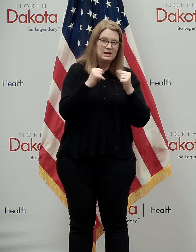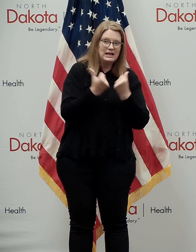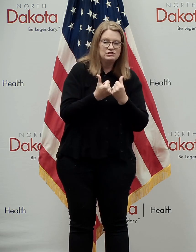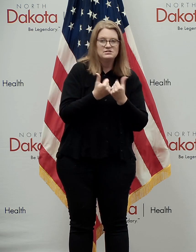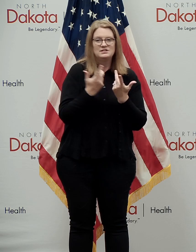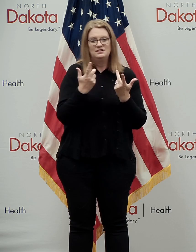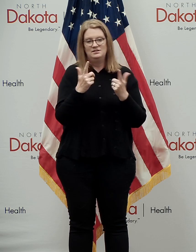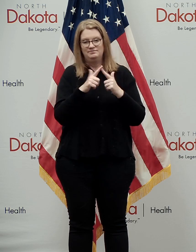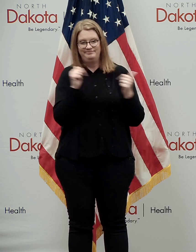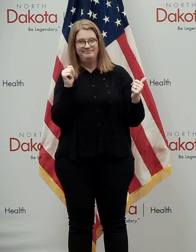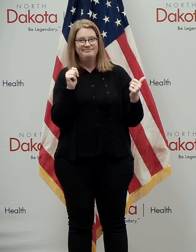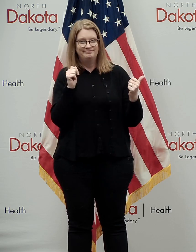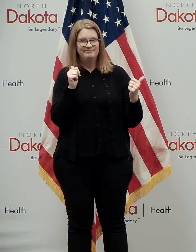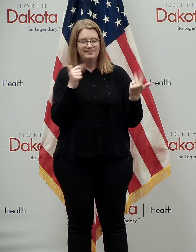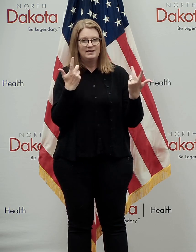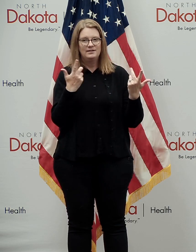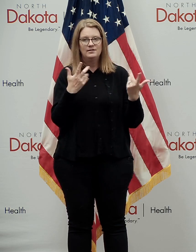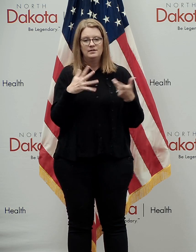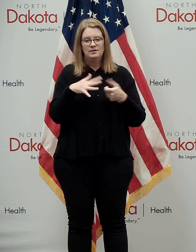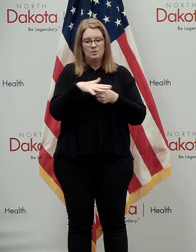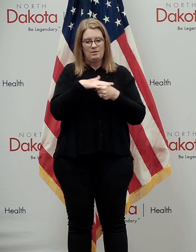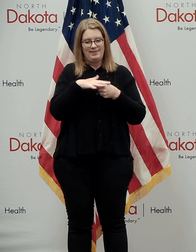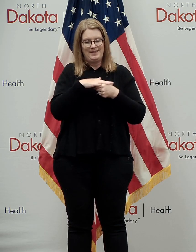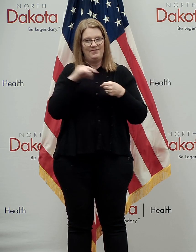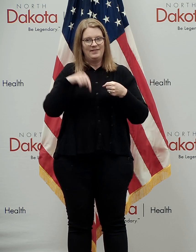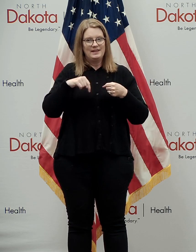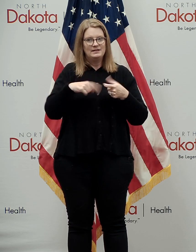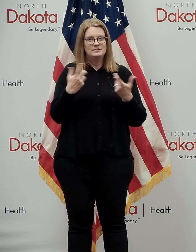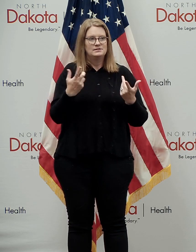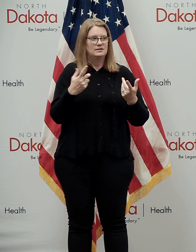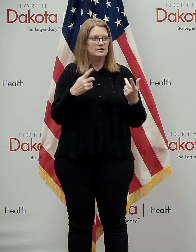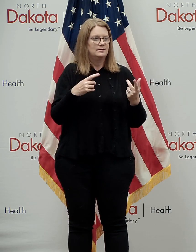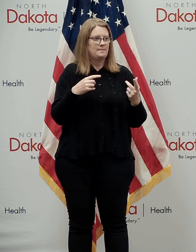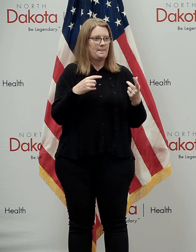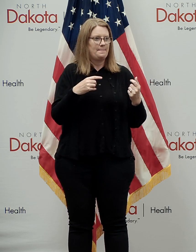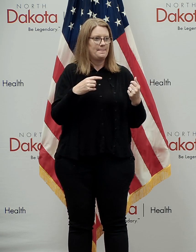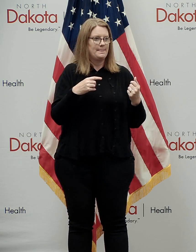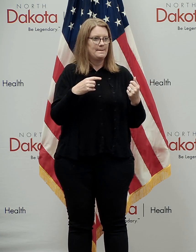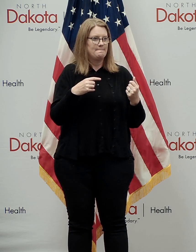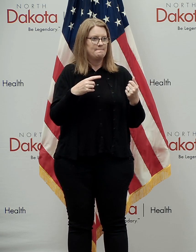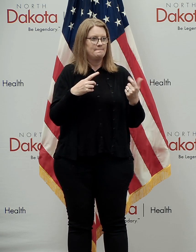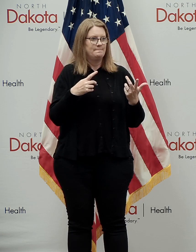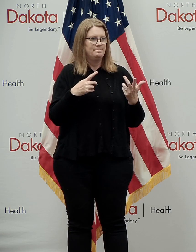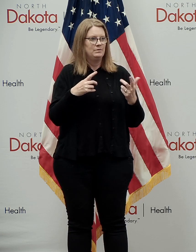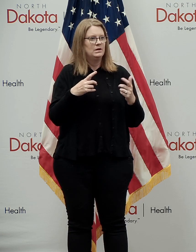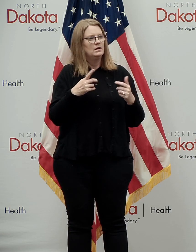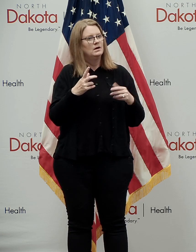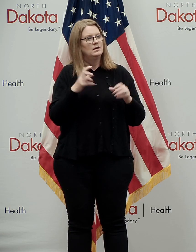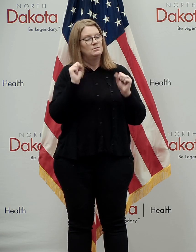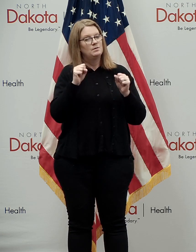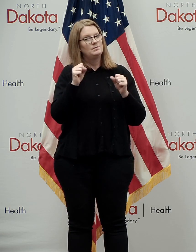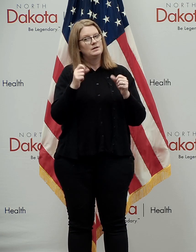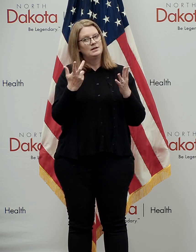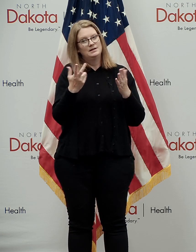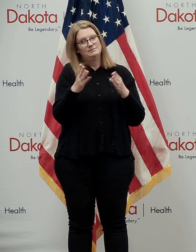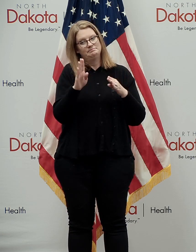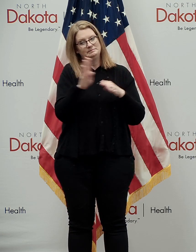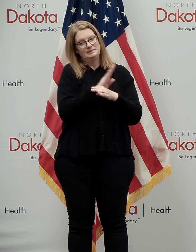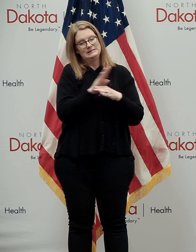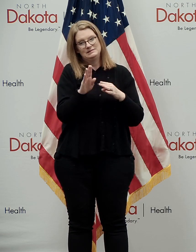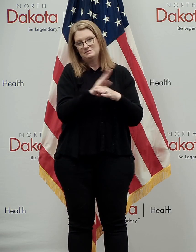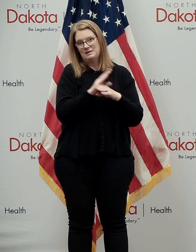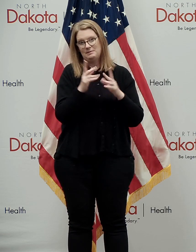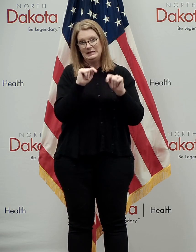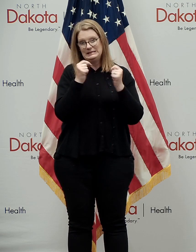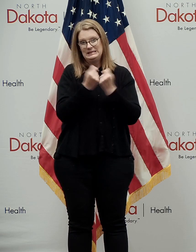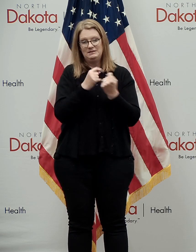electives. So even within this, we'd want to have, as it probably again in businesses, a good idea to have team